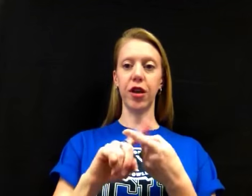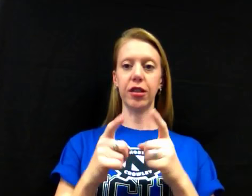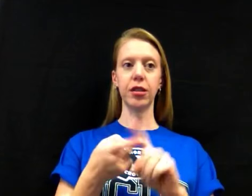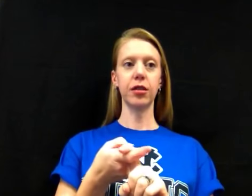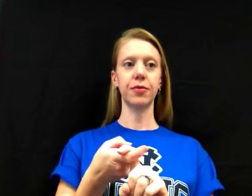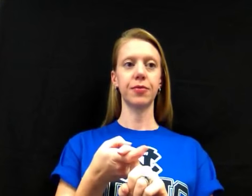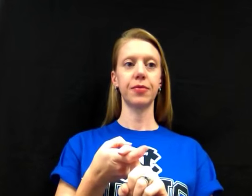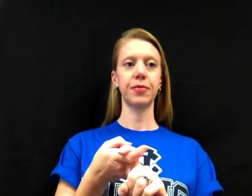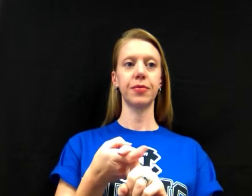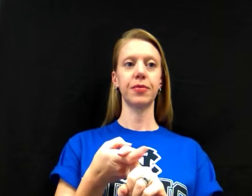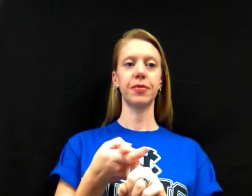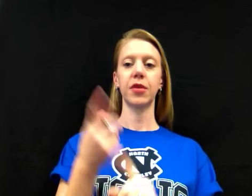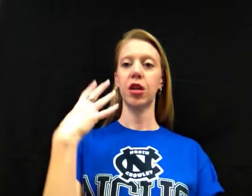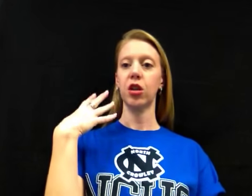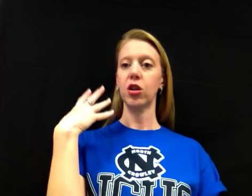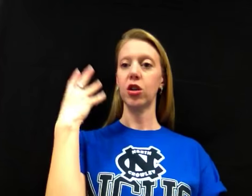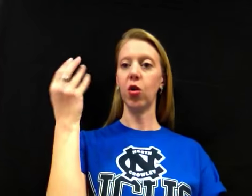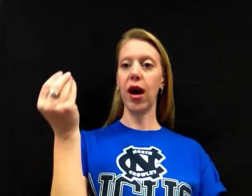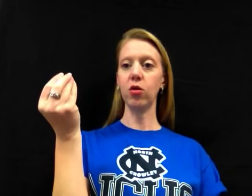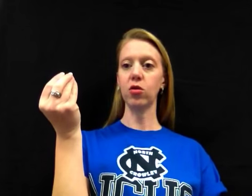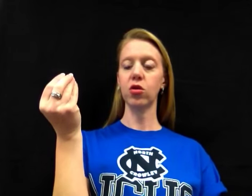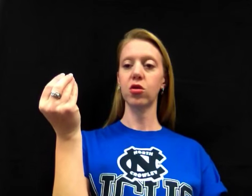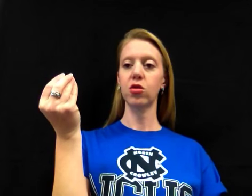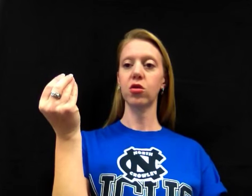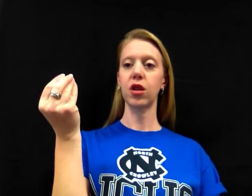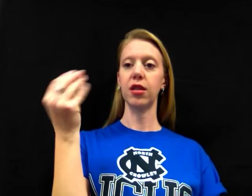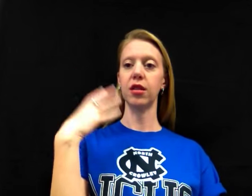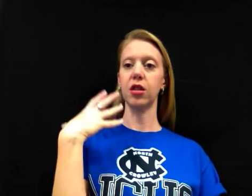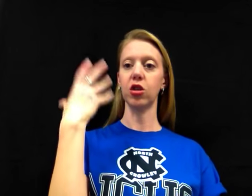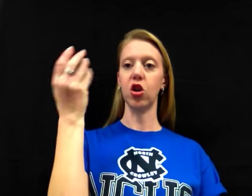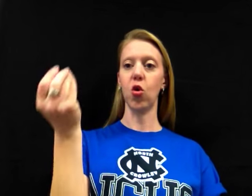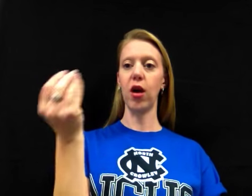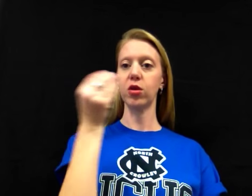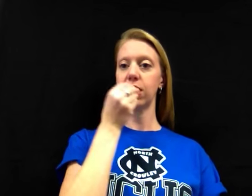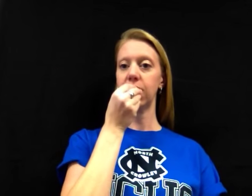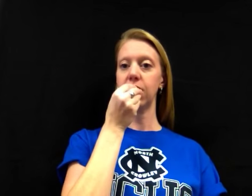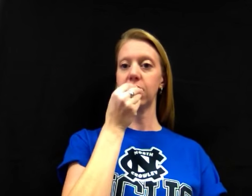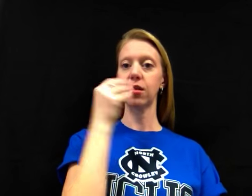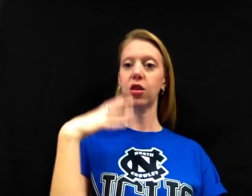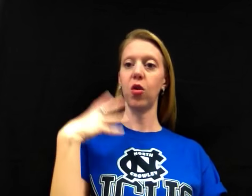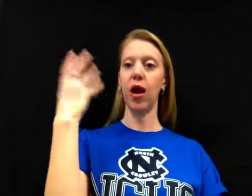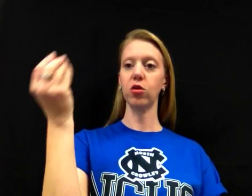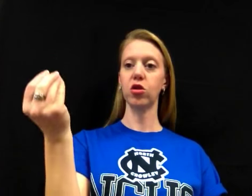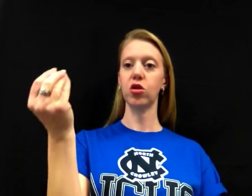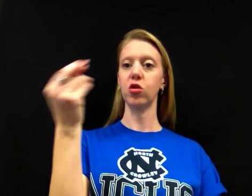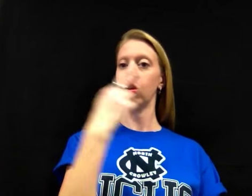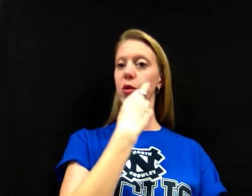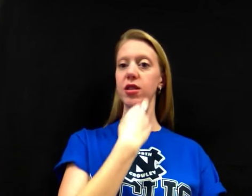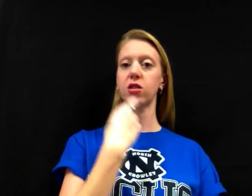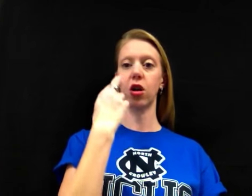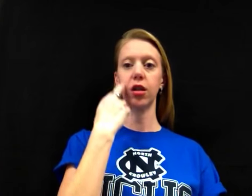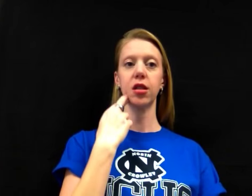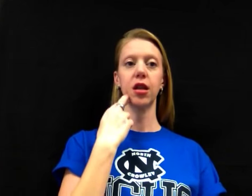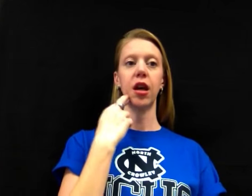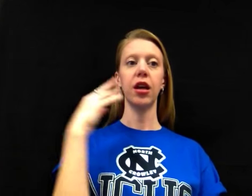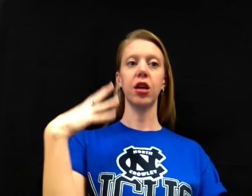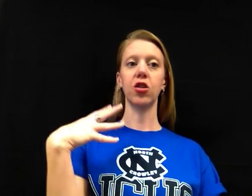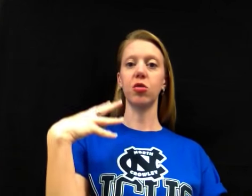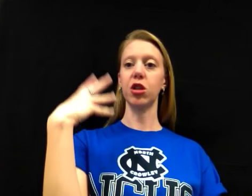Girlfriend. Go out, as in go out to eat, go out to a restaurant. Can also mean